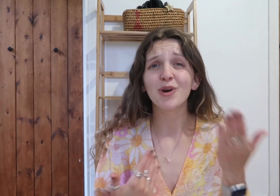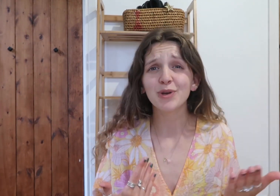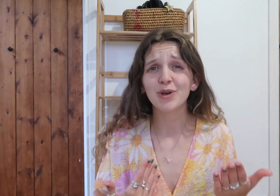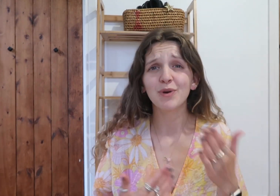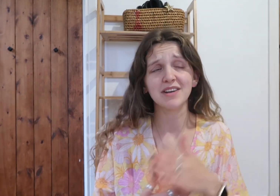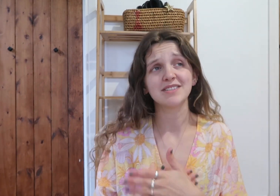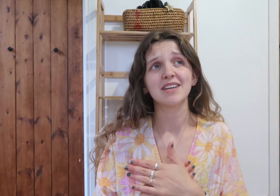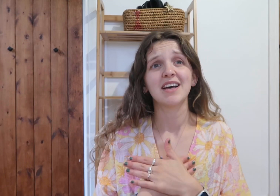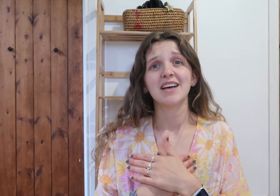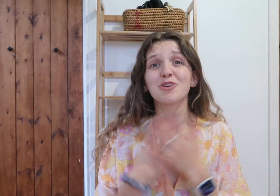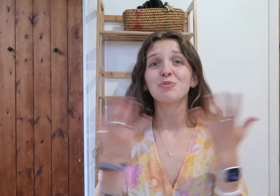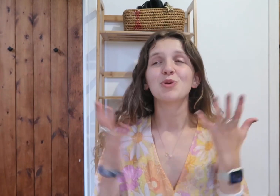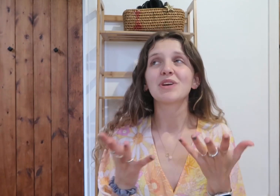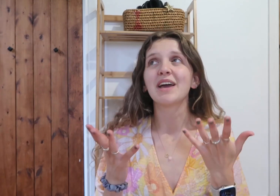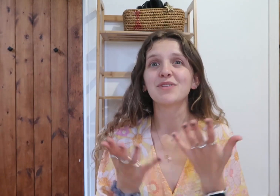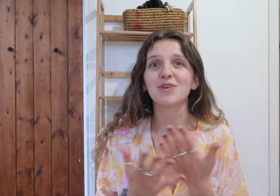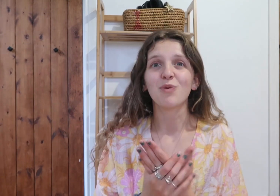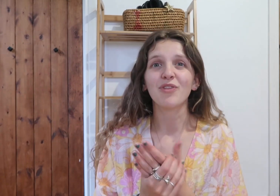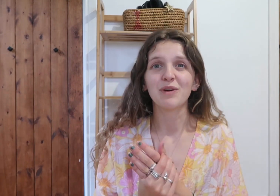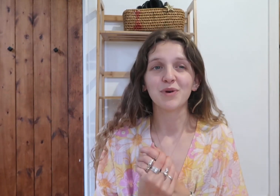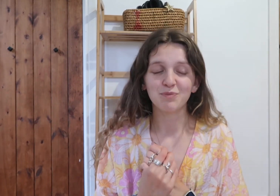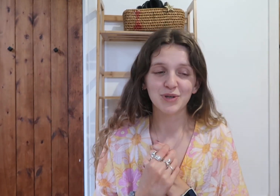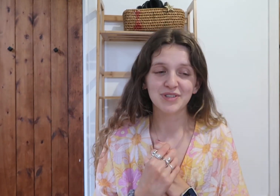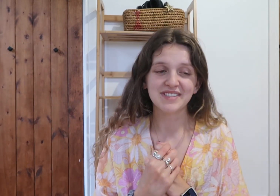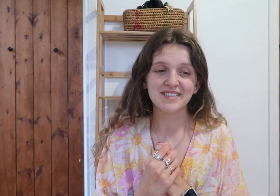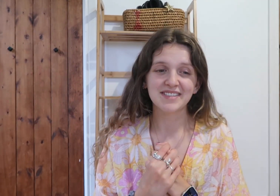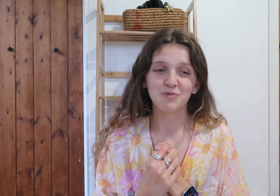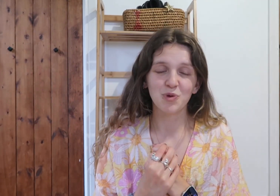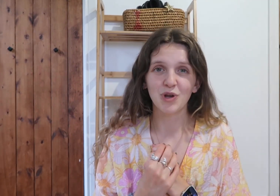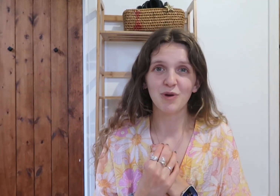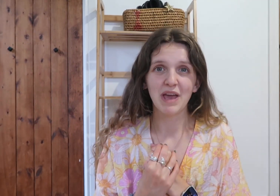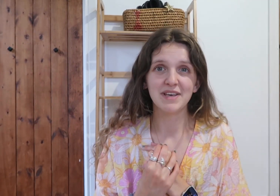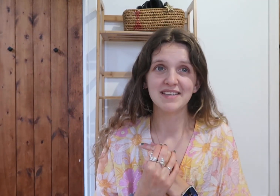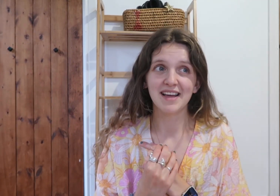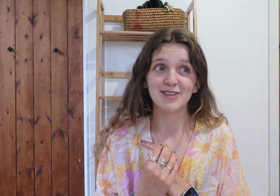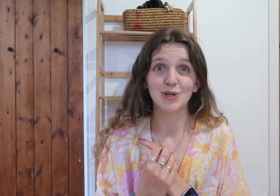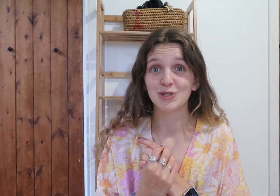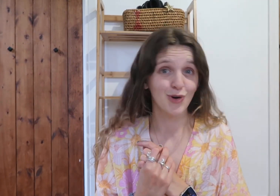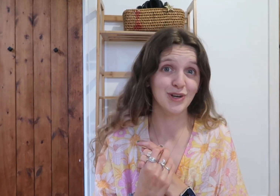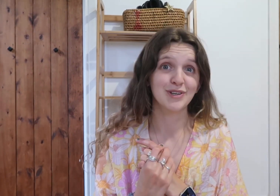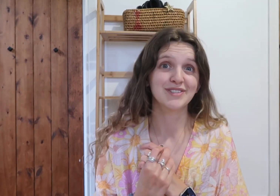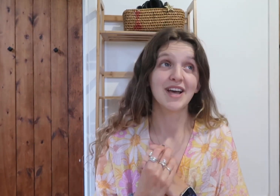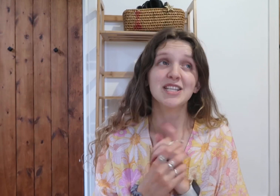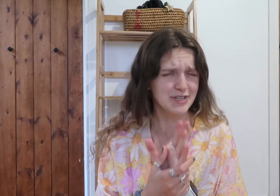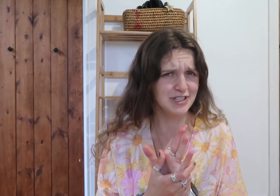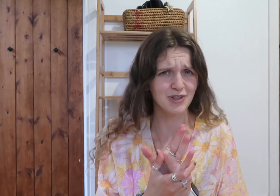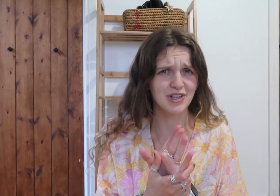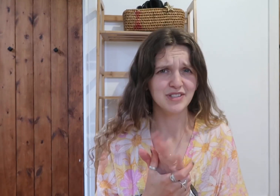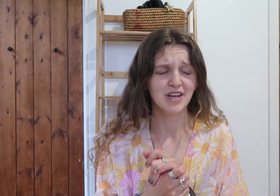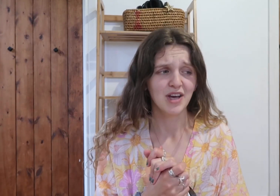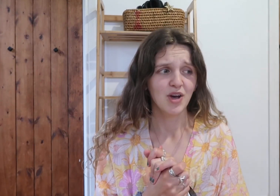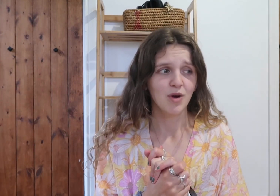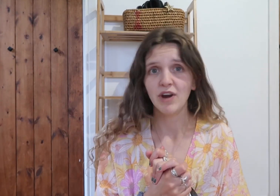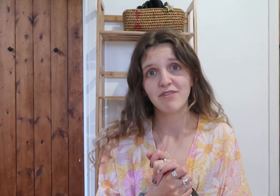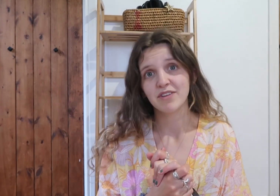you and communicate with you what they want, because we all know babies and toddlers, especially toddlers, want